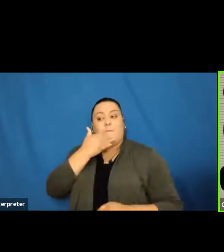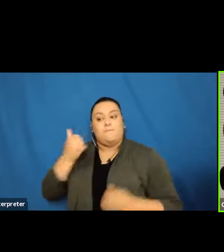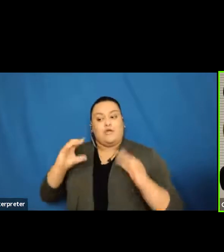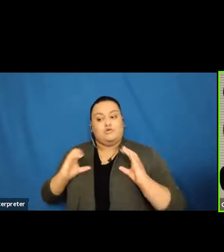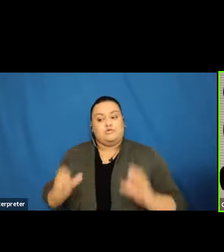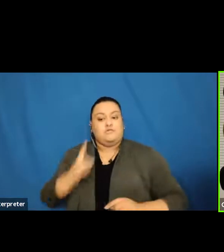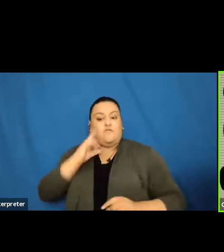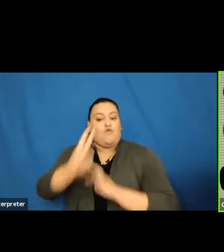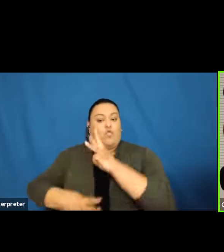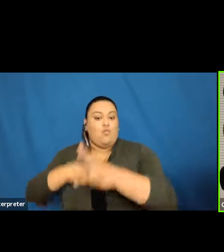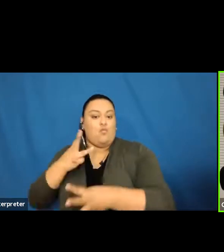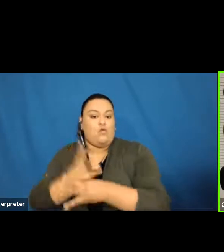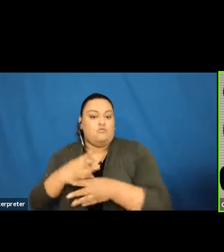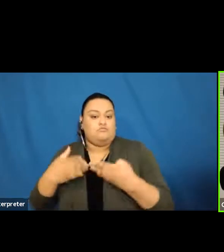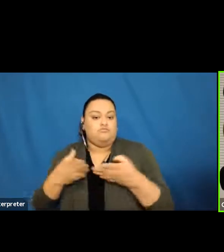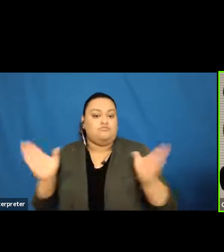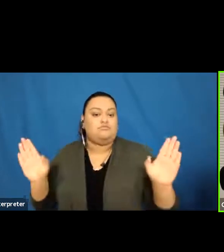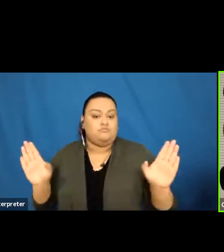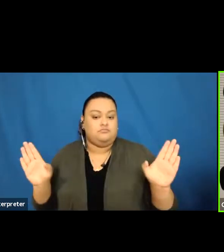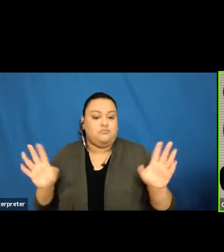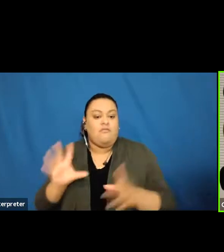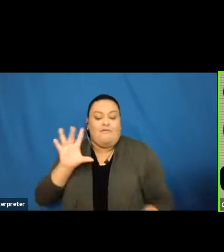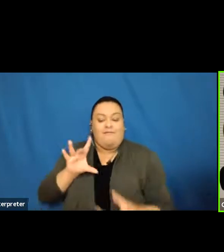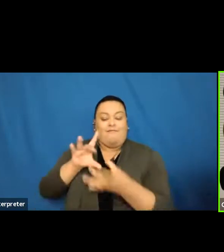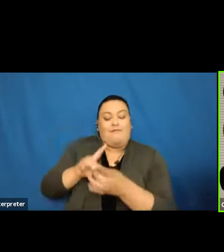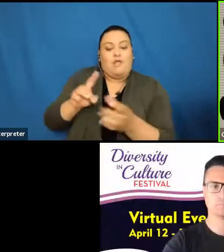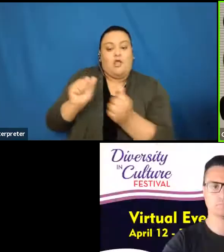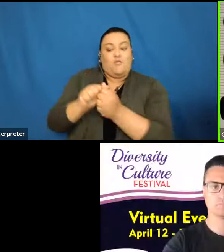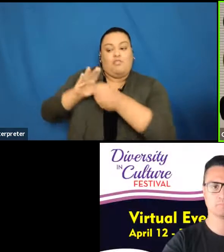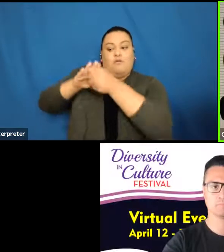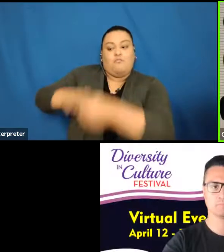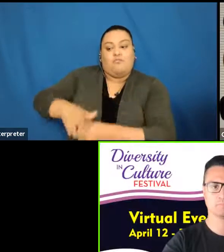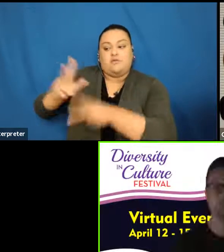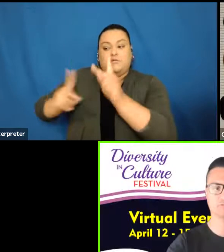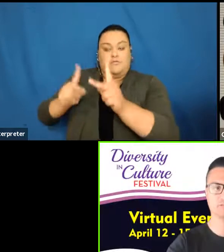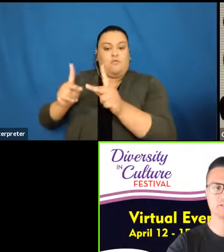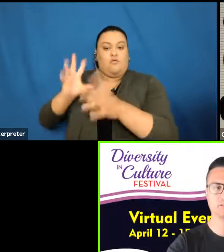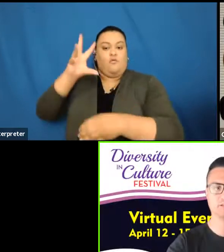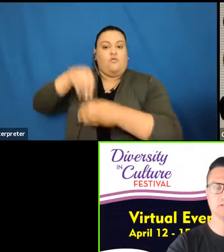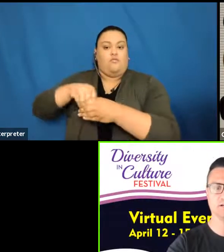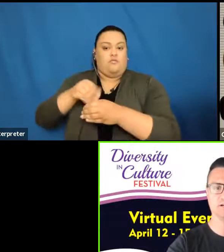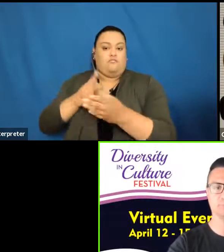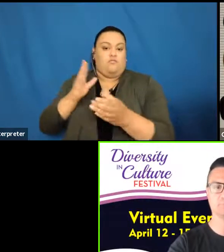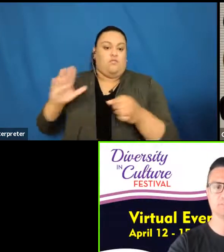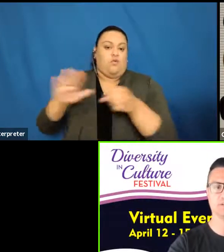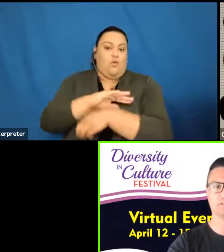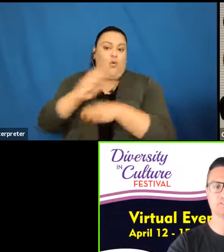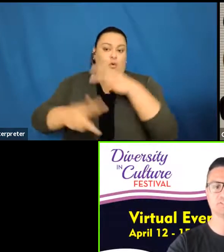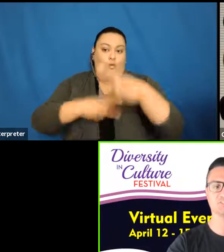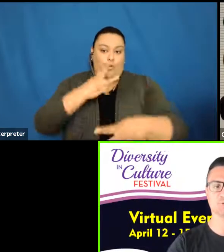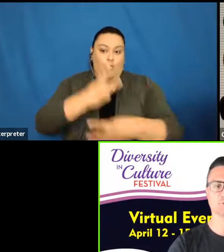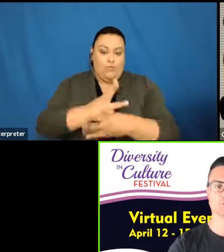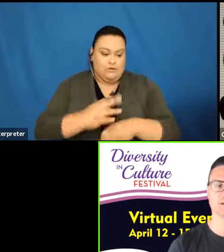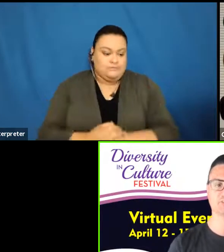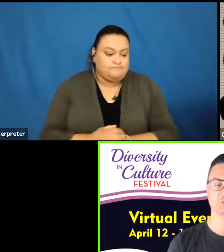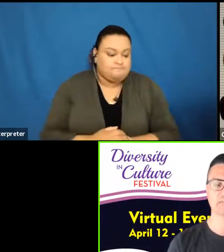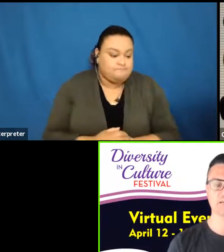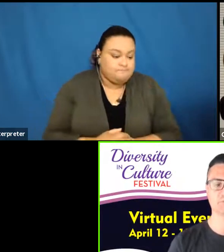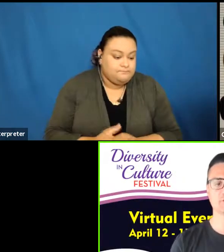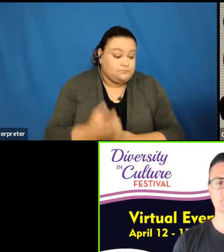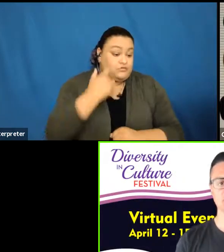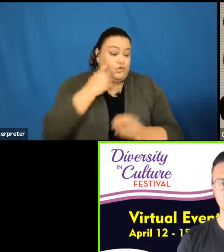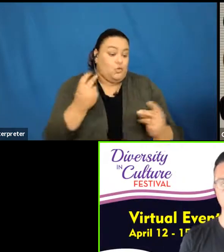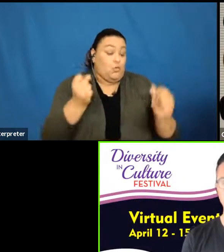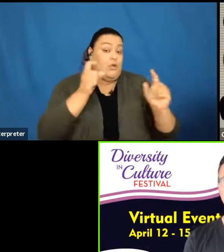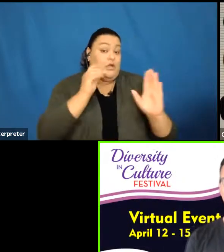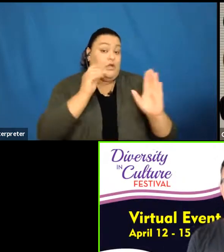connect with oppressed peoples all over the world, Yes, thank you for that. Just a quick reminder. So we have